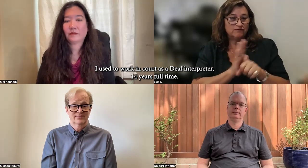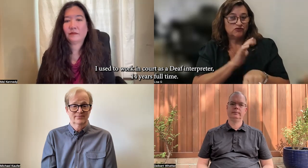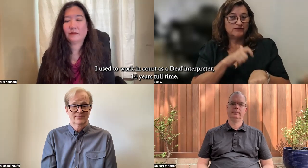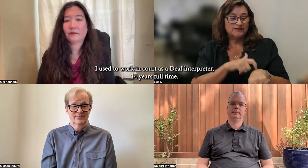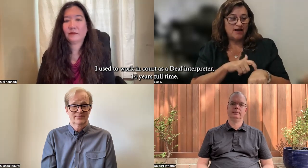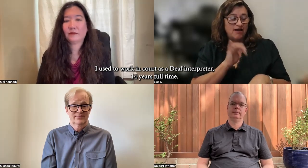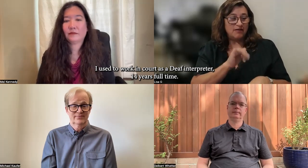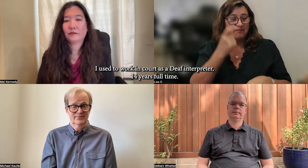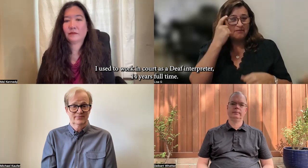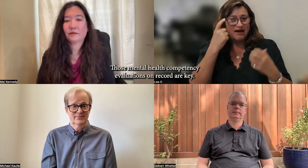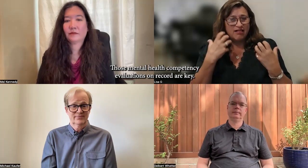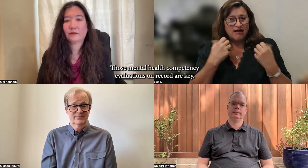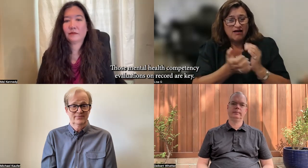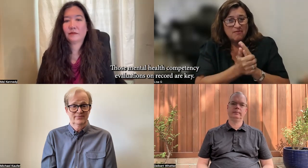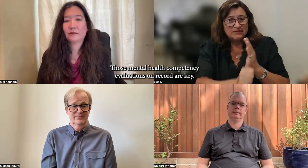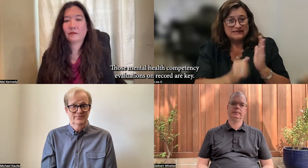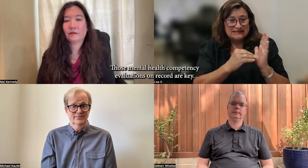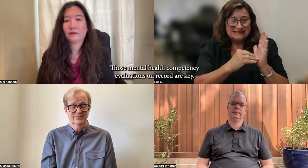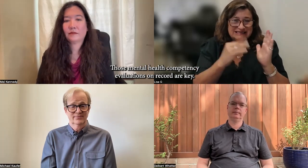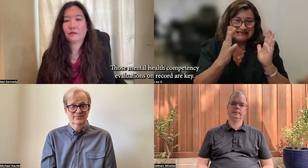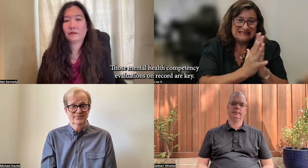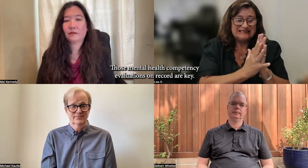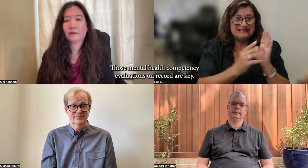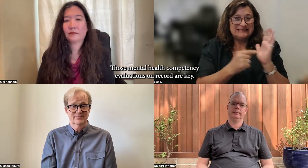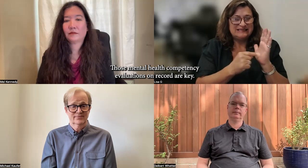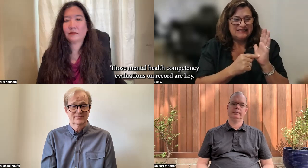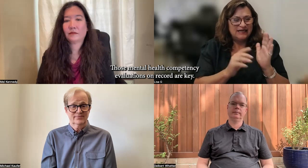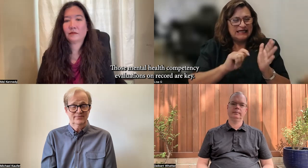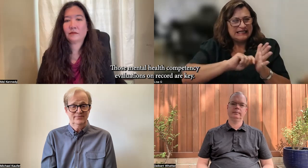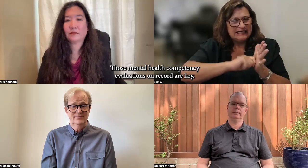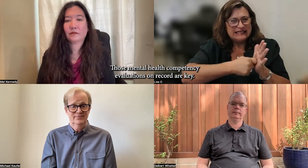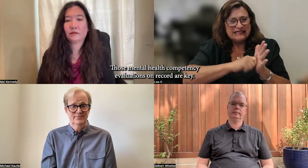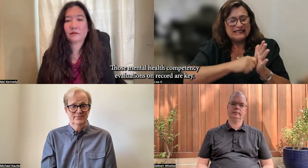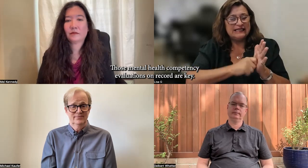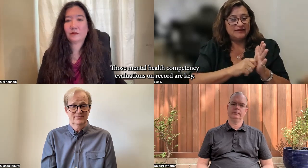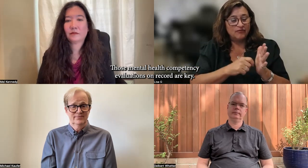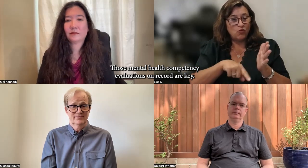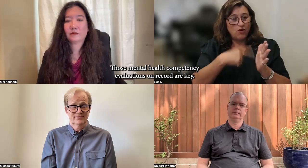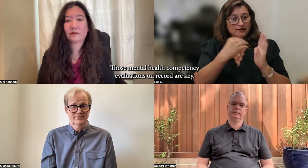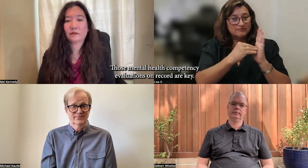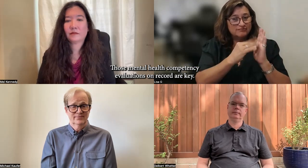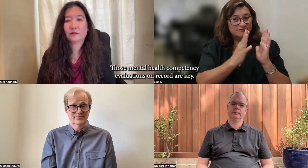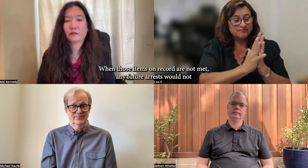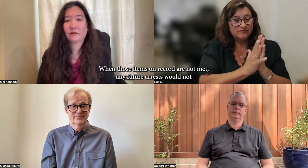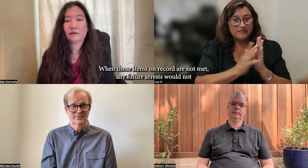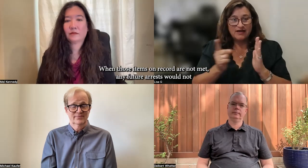full-time. Those mental health competency evaluations on record are key. When